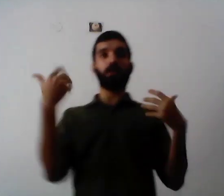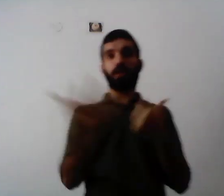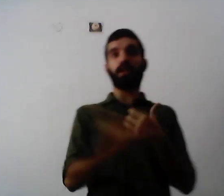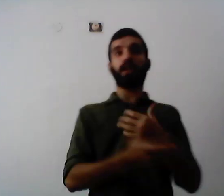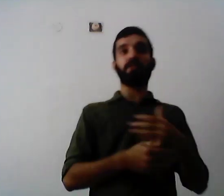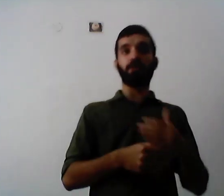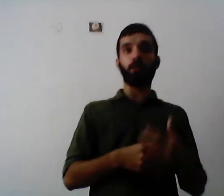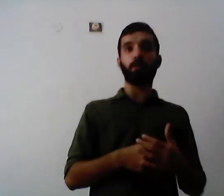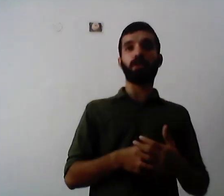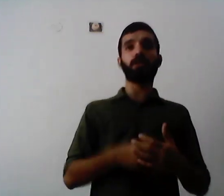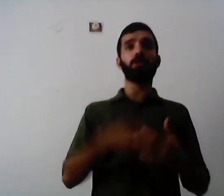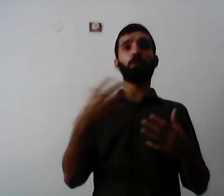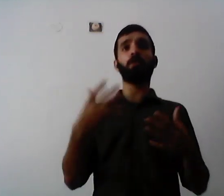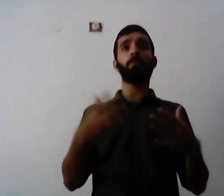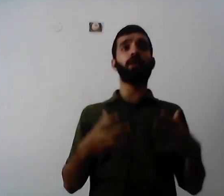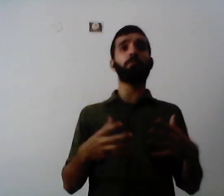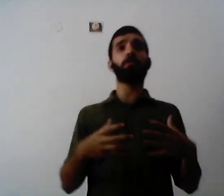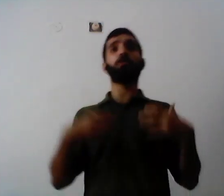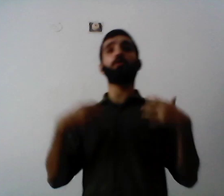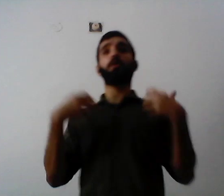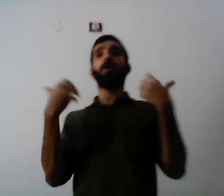real life situations, you will be able to